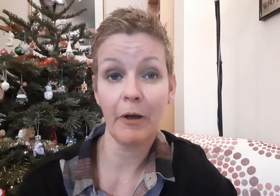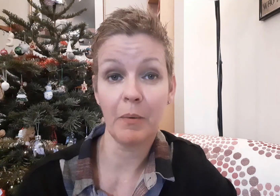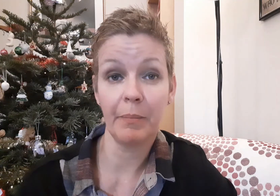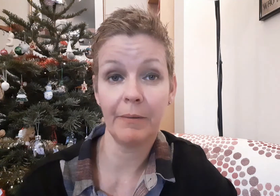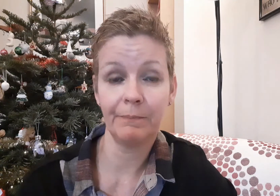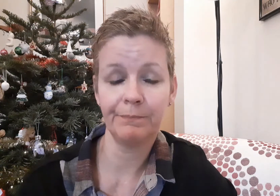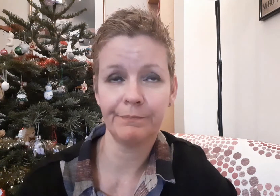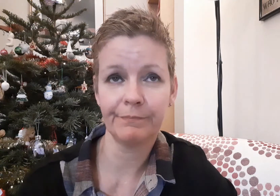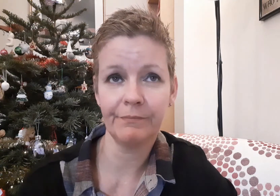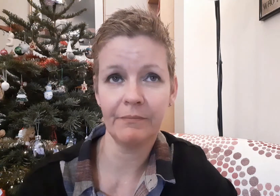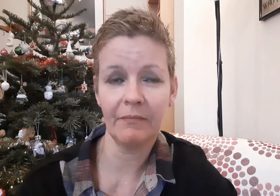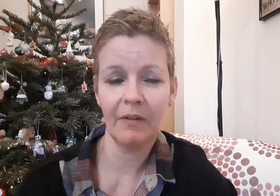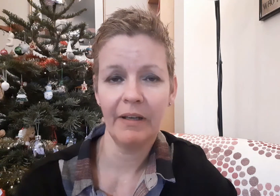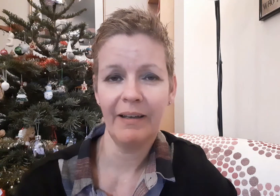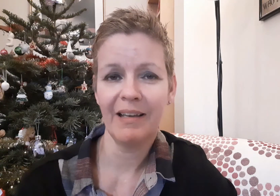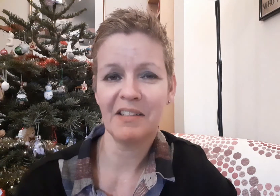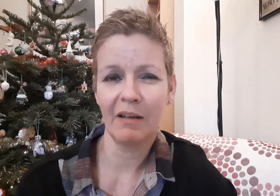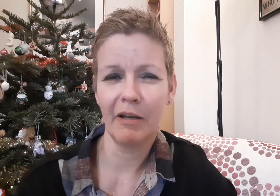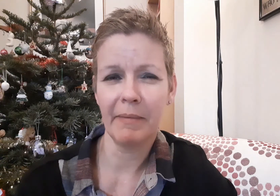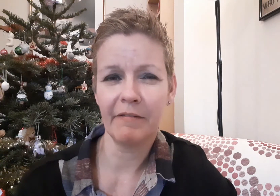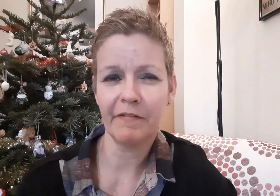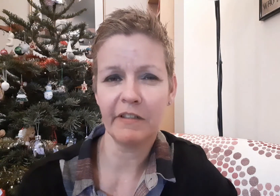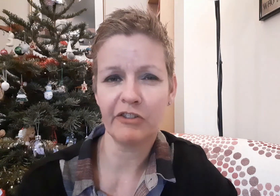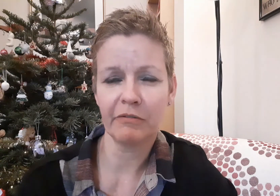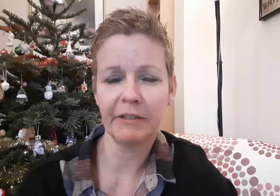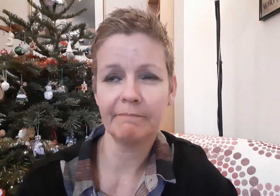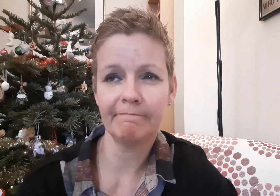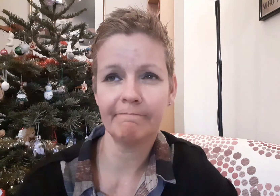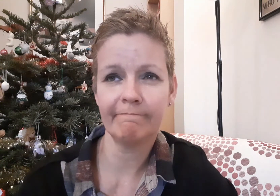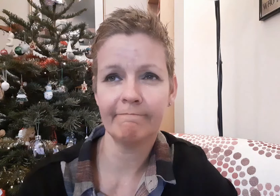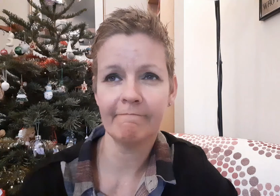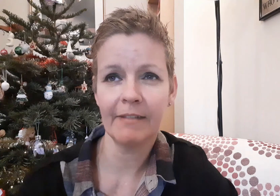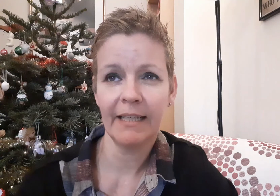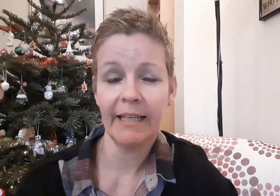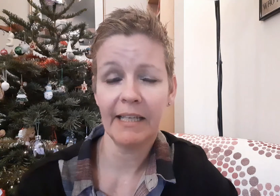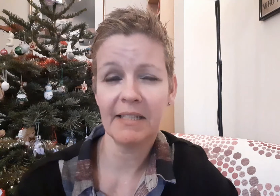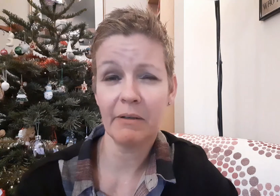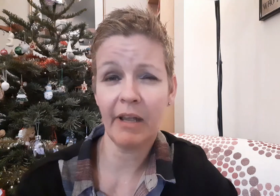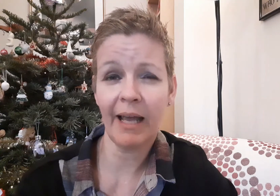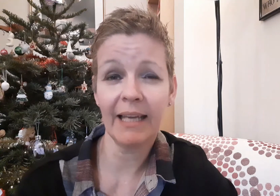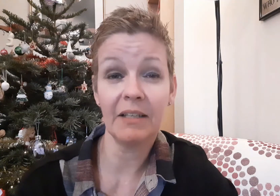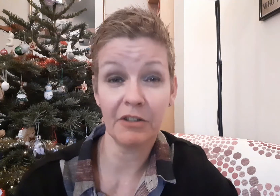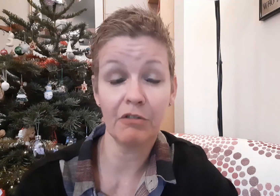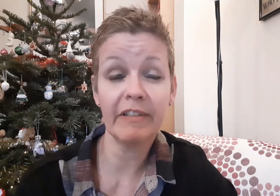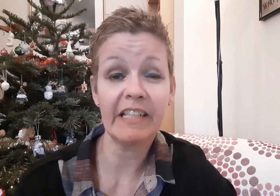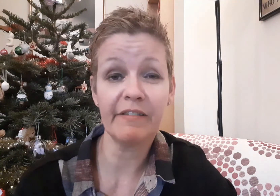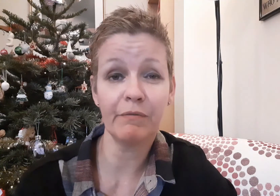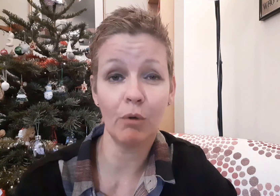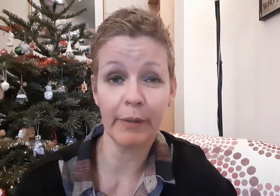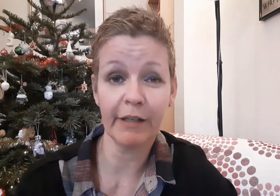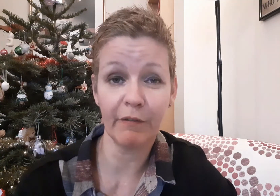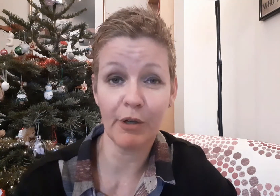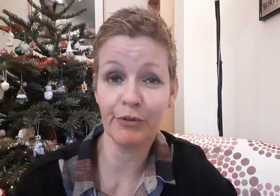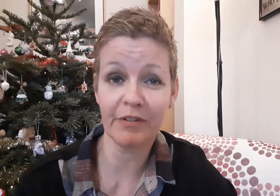hope. Let's go lament first, shall we? It is okay to grieve what we have lost this